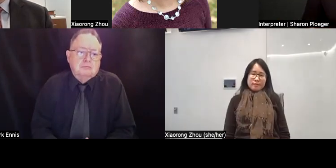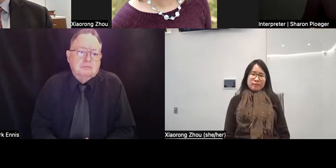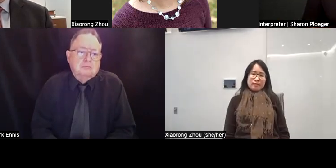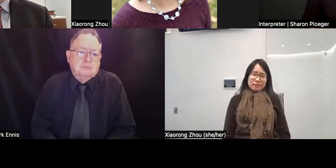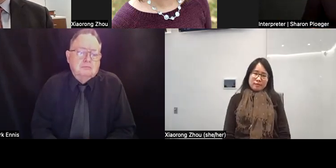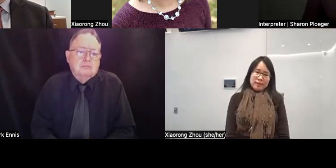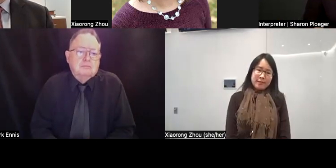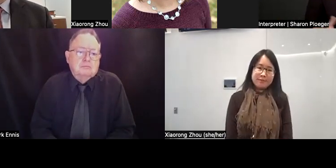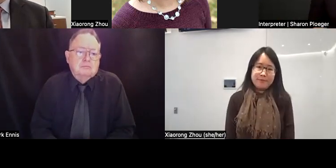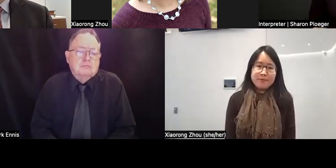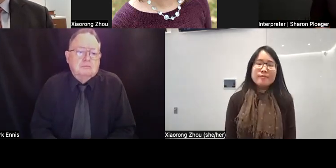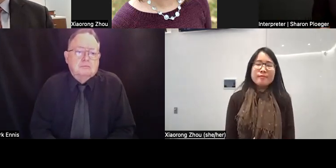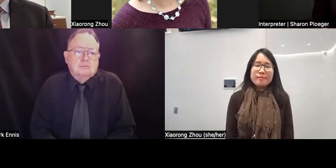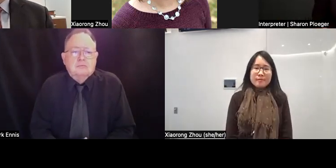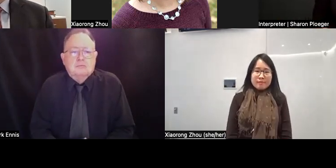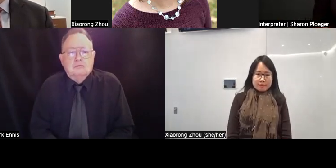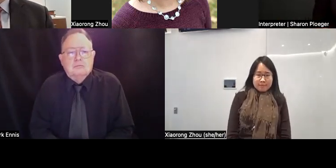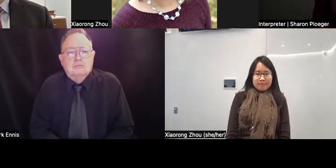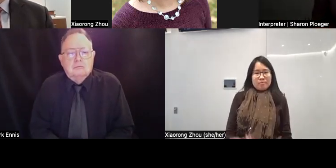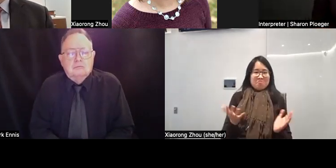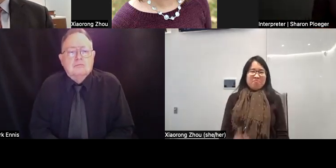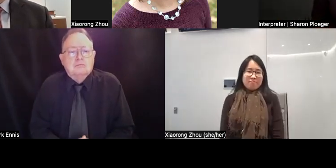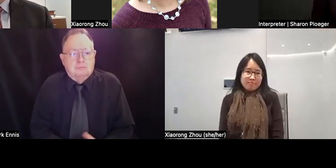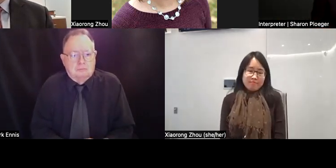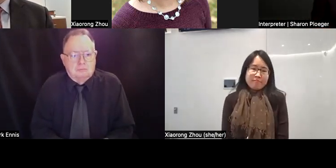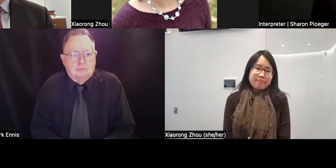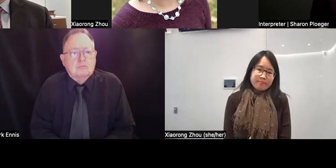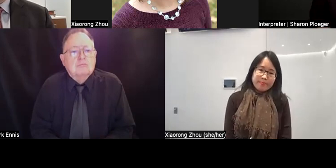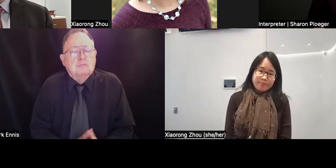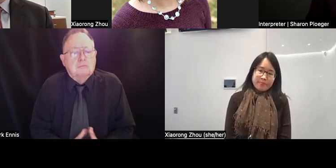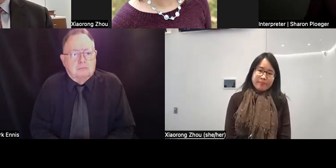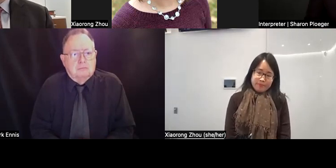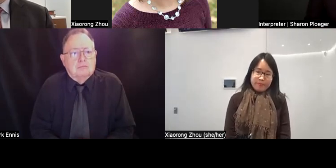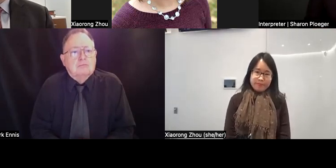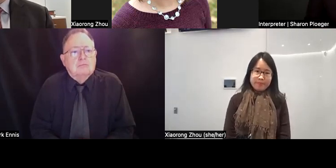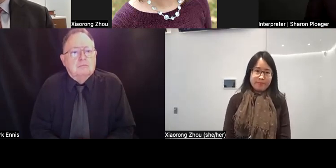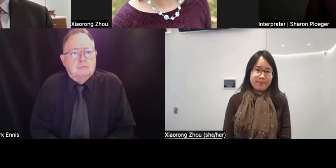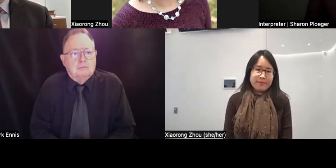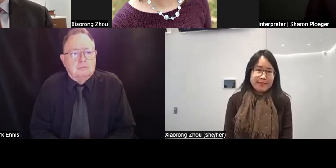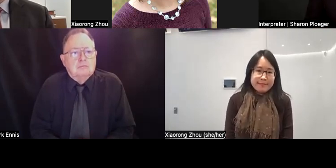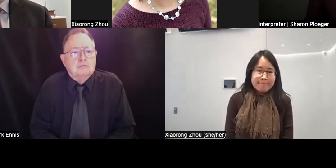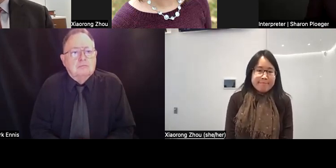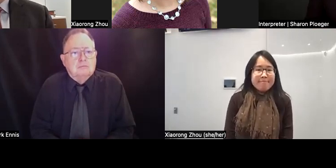get the information that way. And there isn't any social opportunities for them with other students like them.